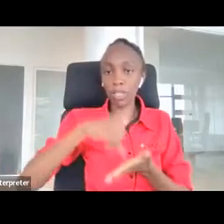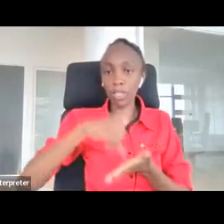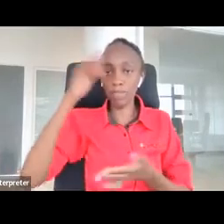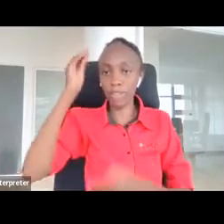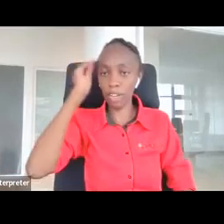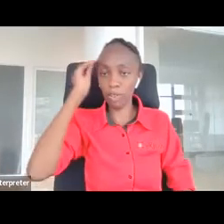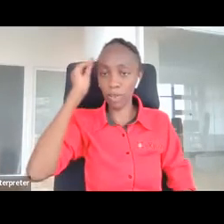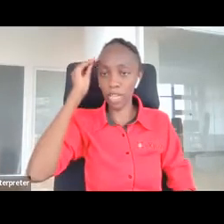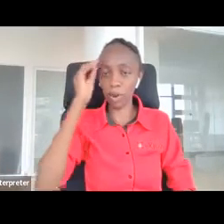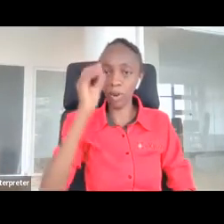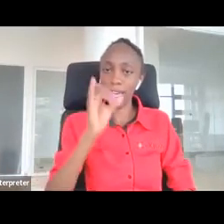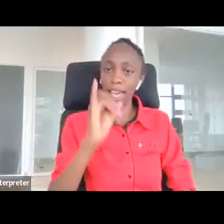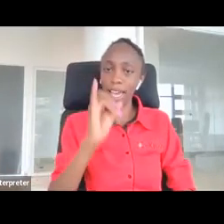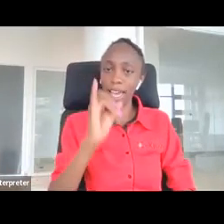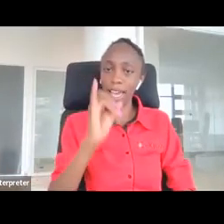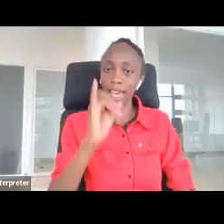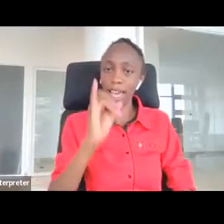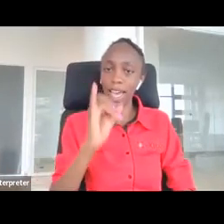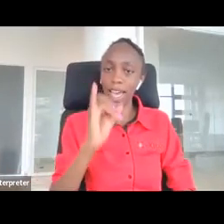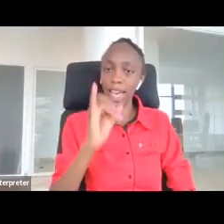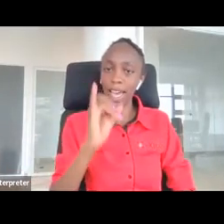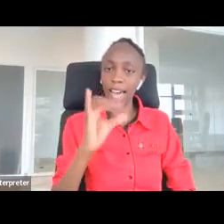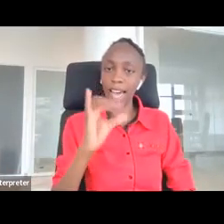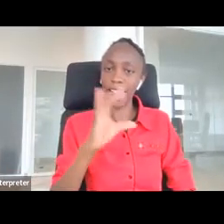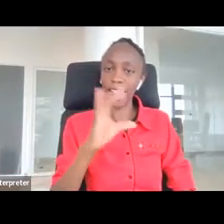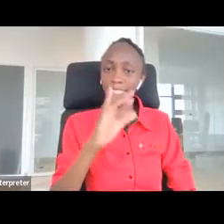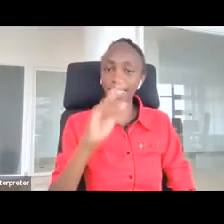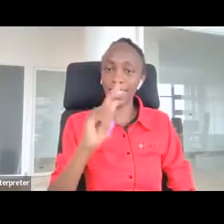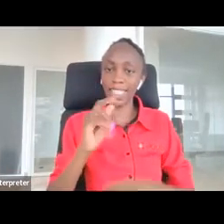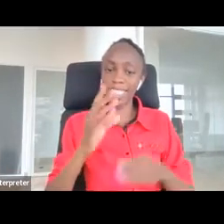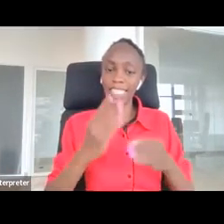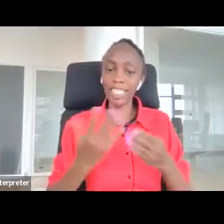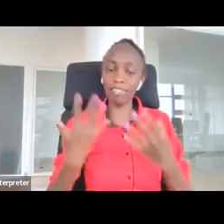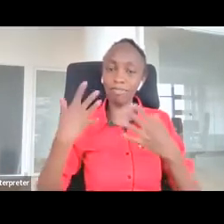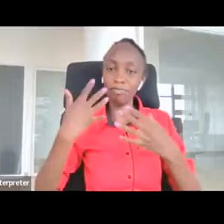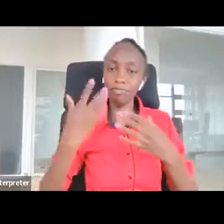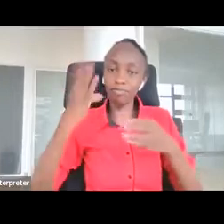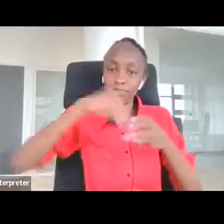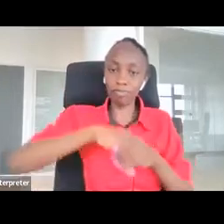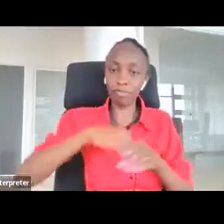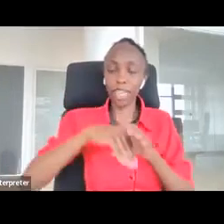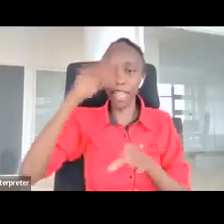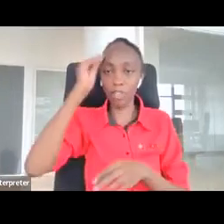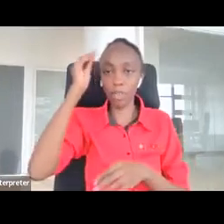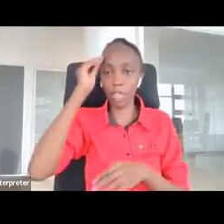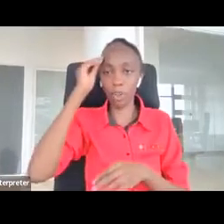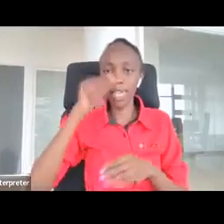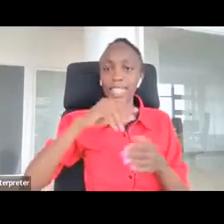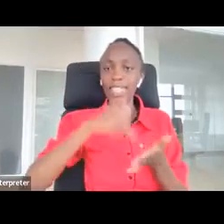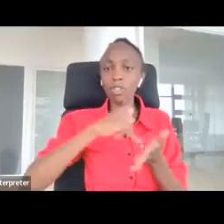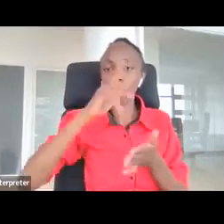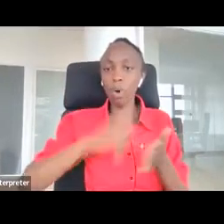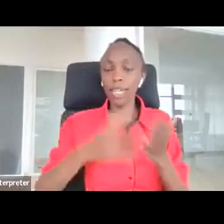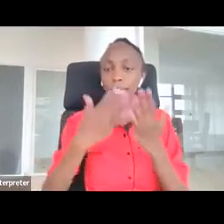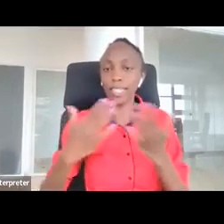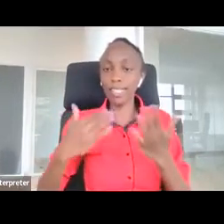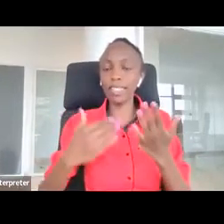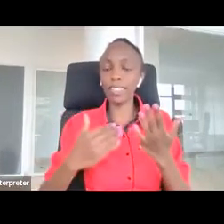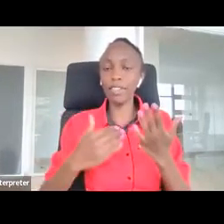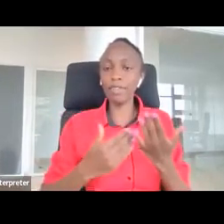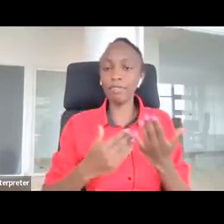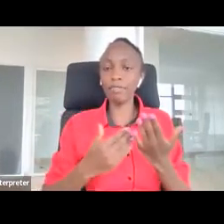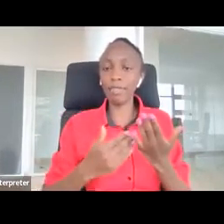ICT integration in education, and that entails assistive devices technologies, and also in charge